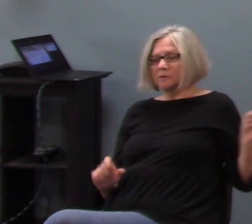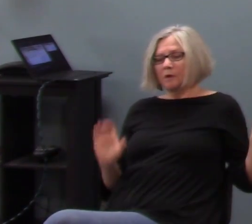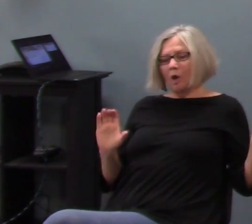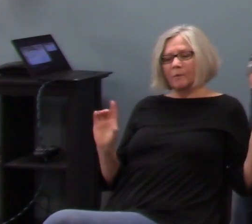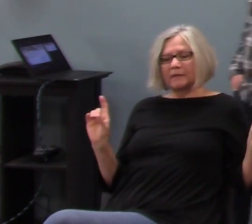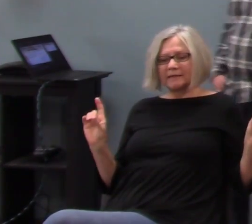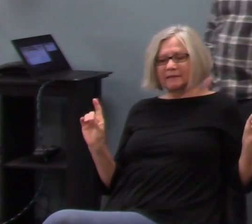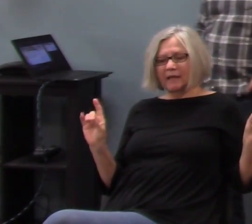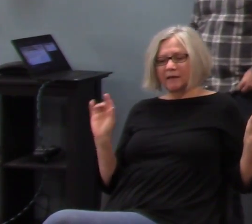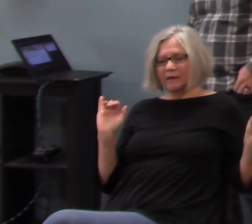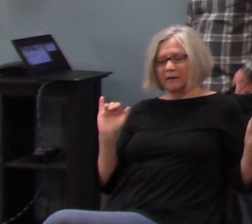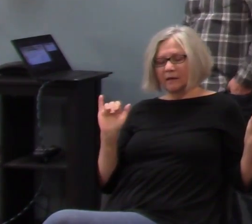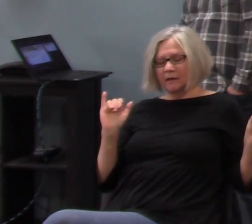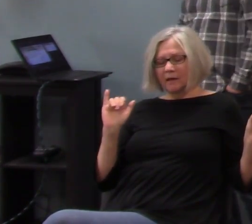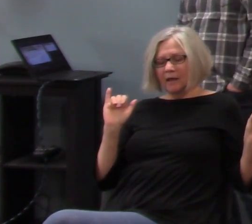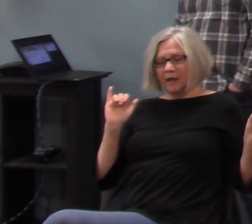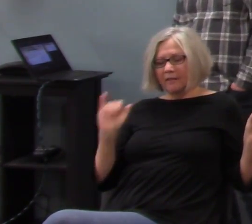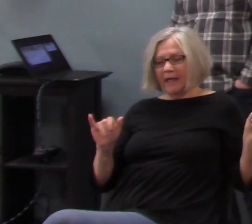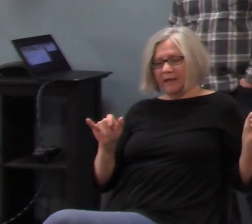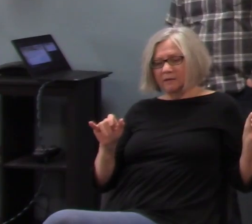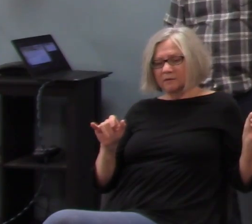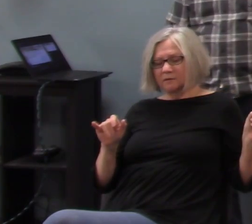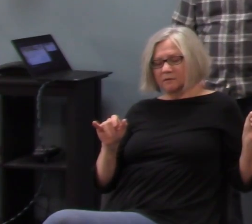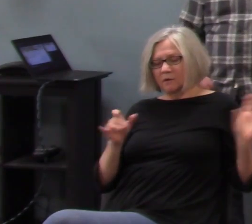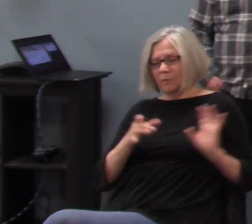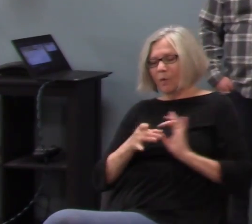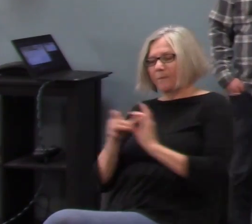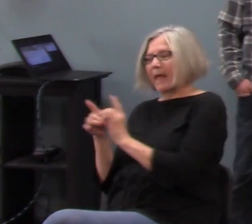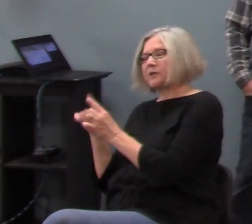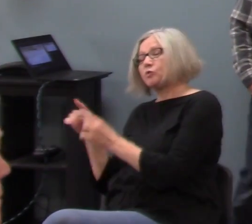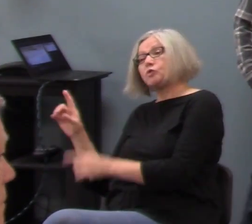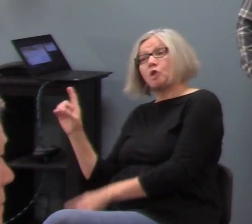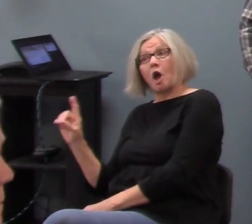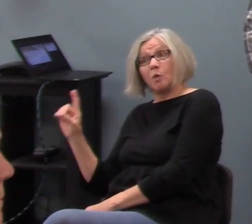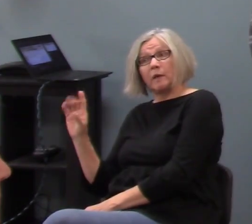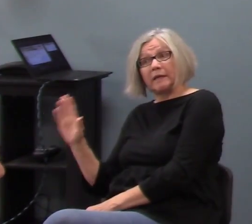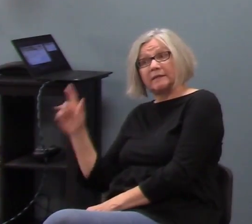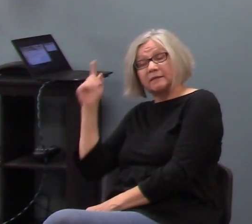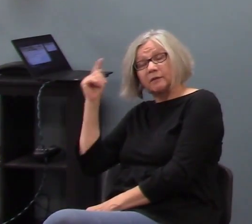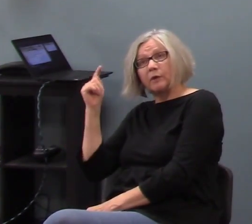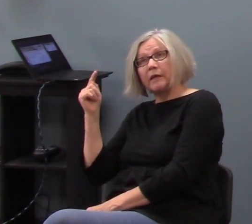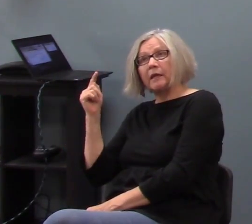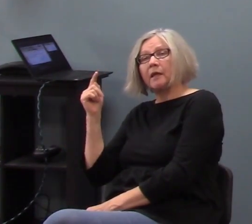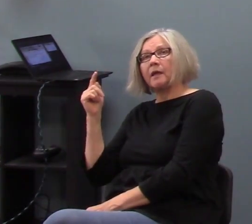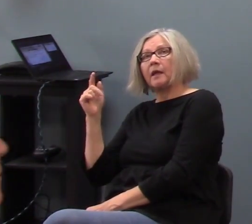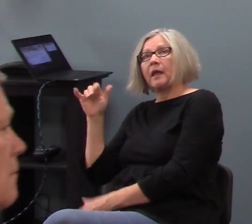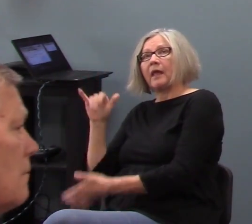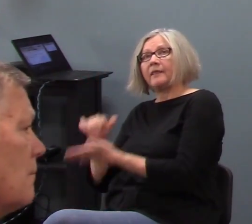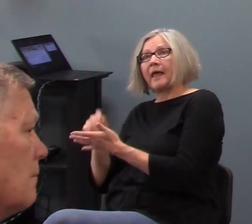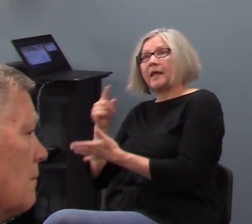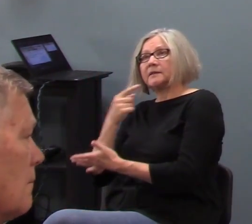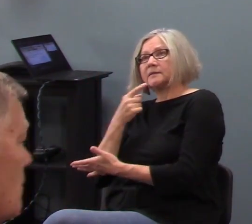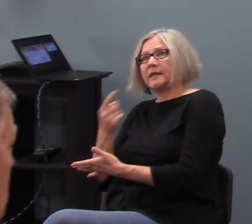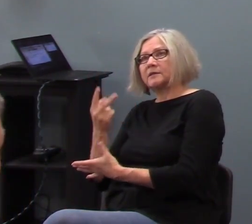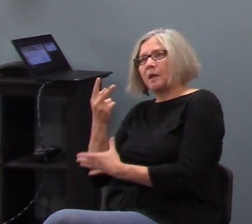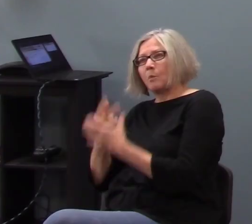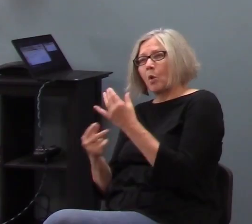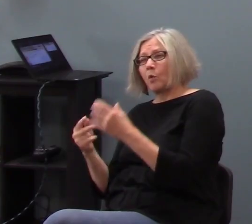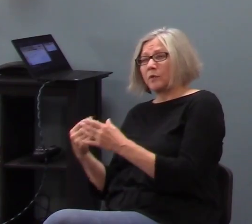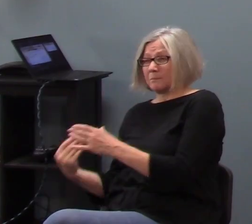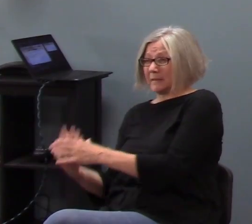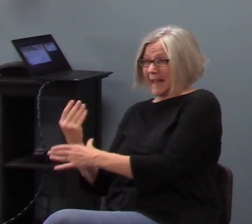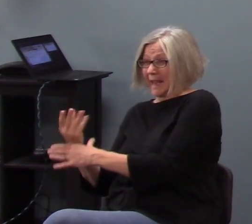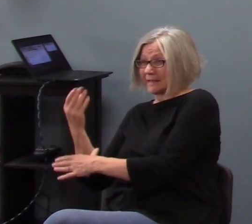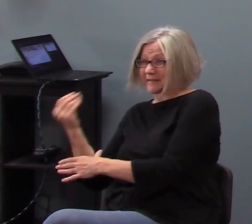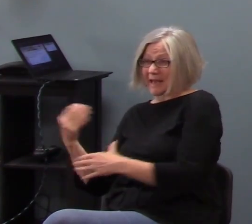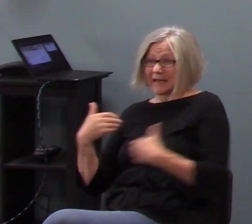if you take it all the way back to what Darwin was talking about, wouldn't that say that we would have, both plants and animals would have evolved